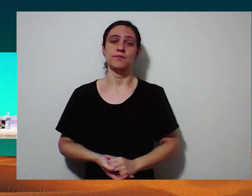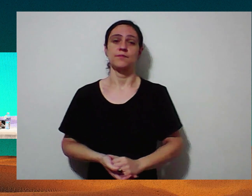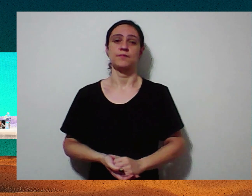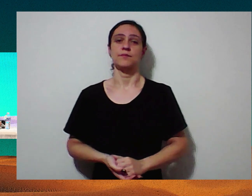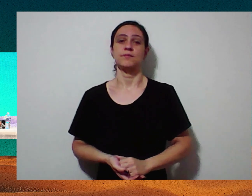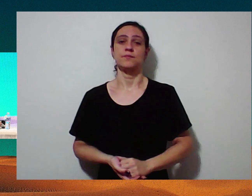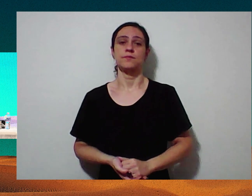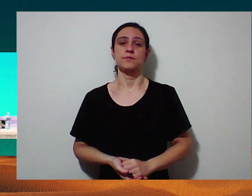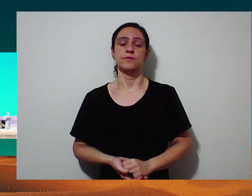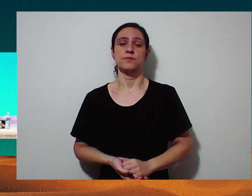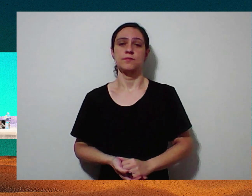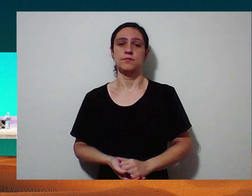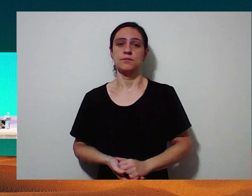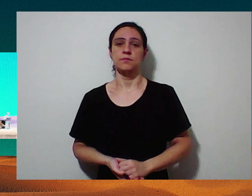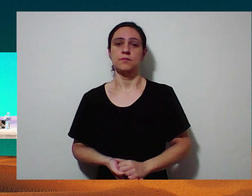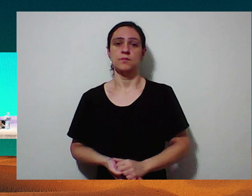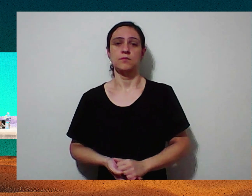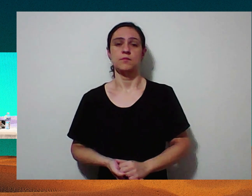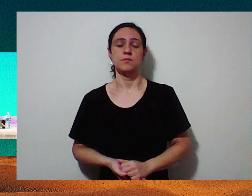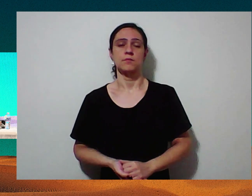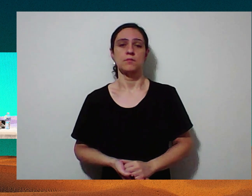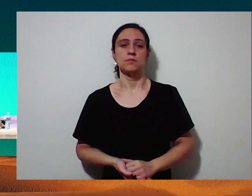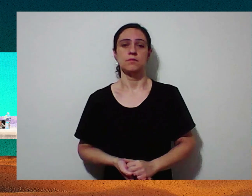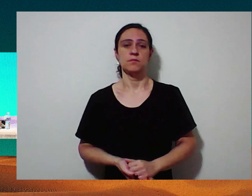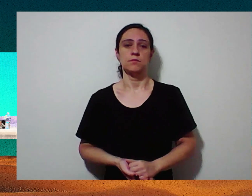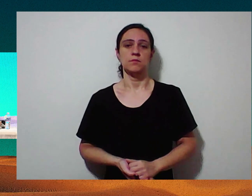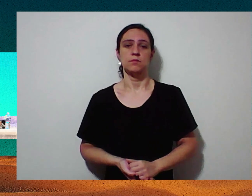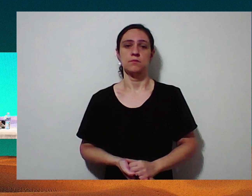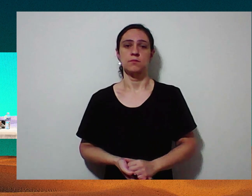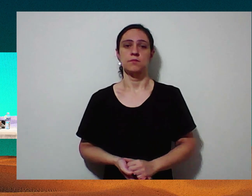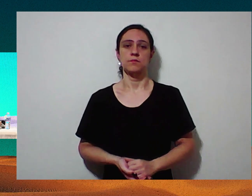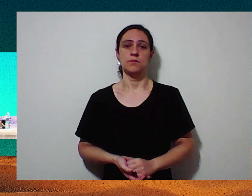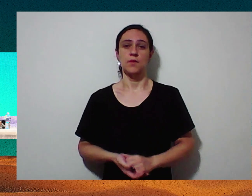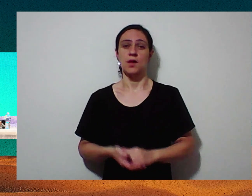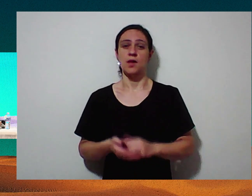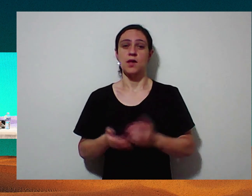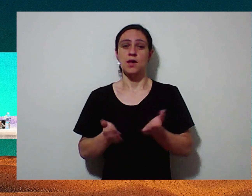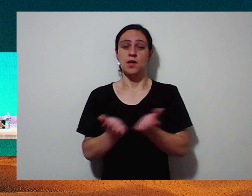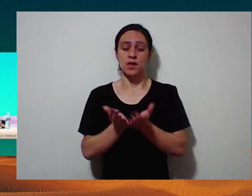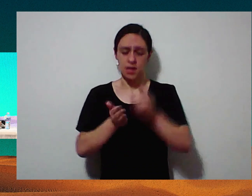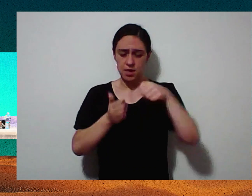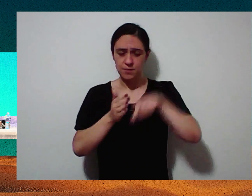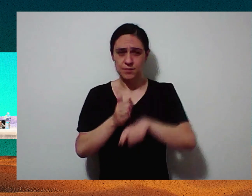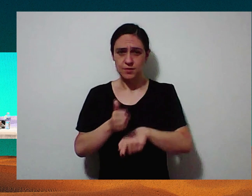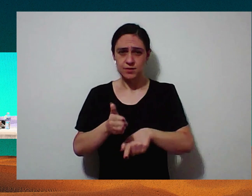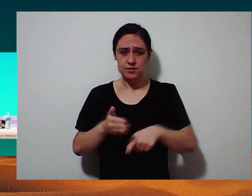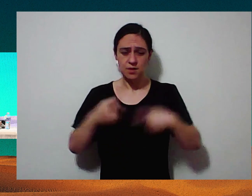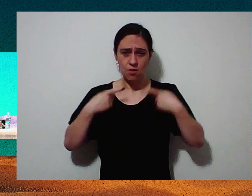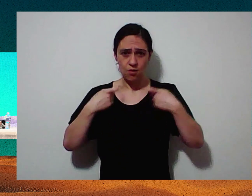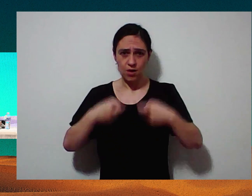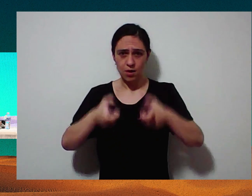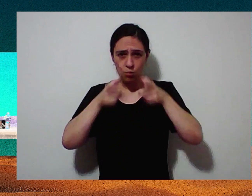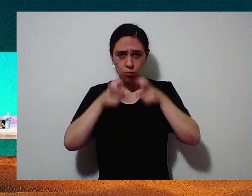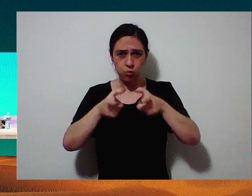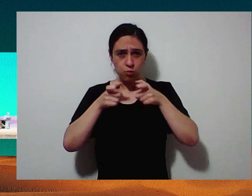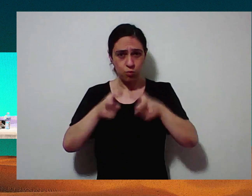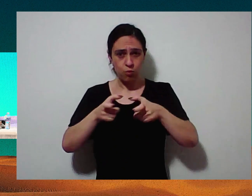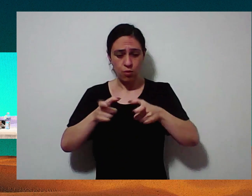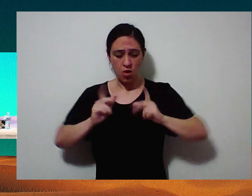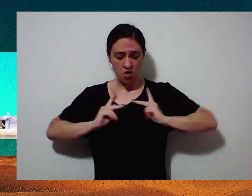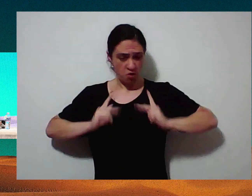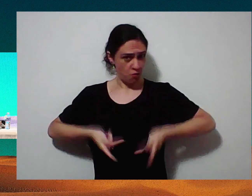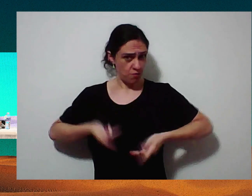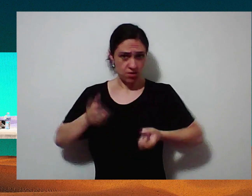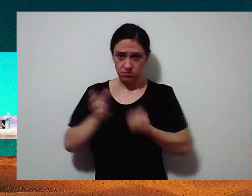to the church throughout this past few years? imersão, grito de guerra, foi um homem que inventou? Immersion, war cries, were that invented